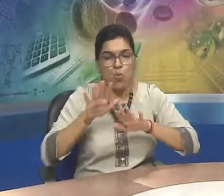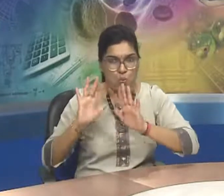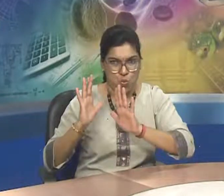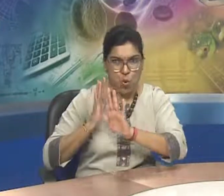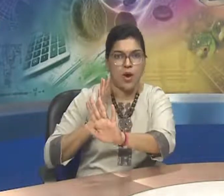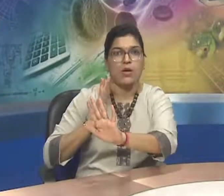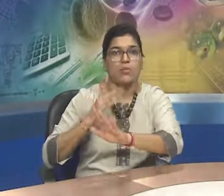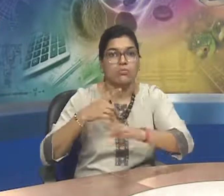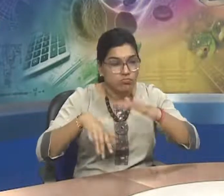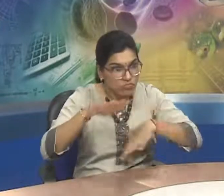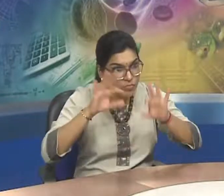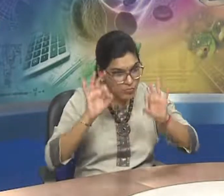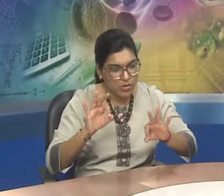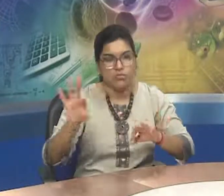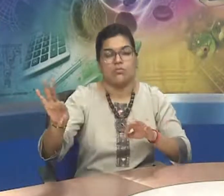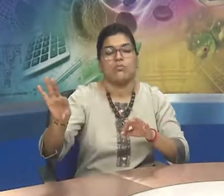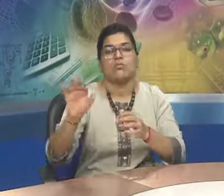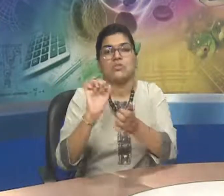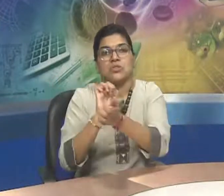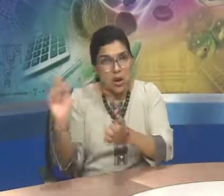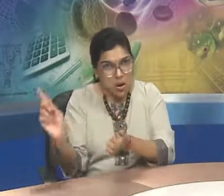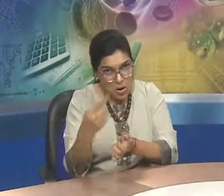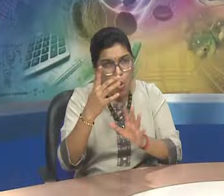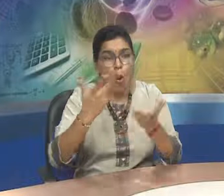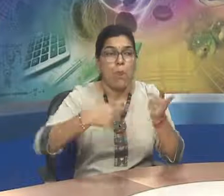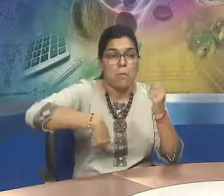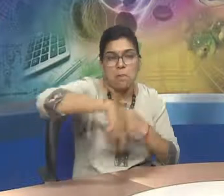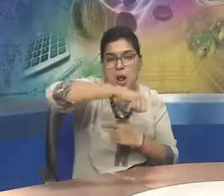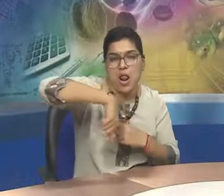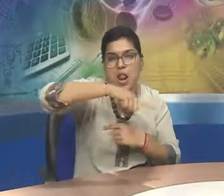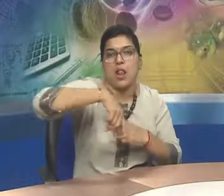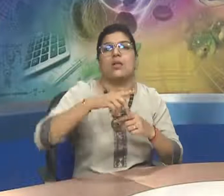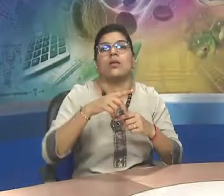so that person should not